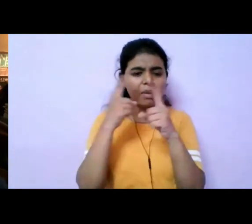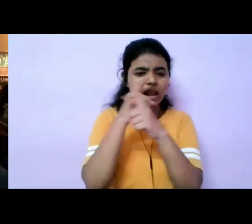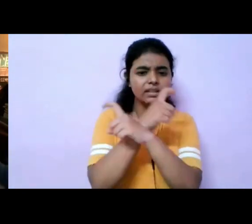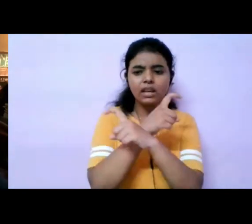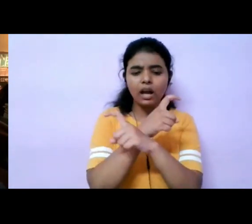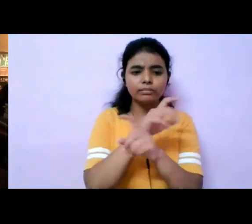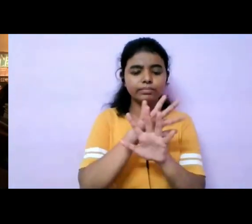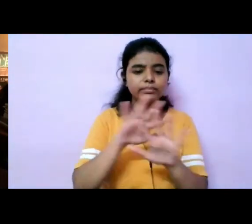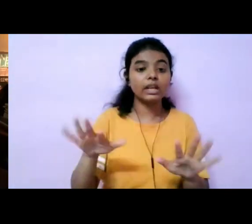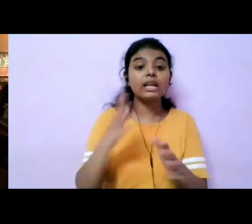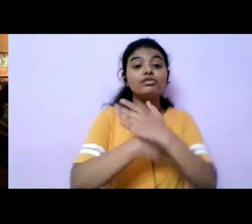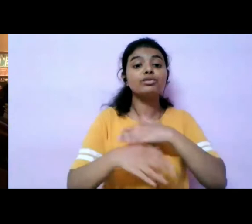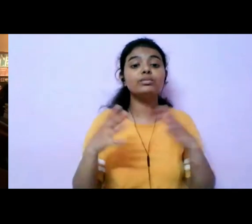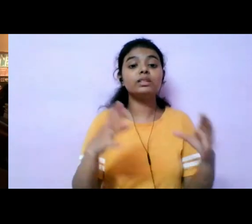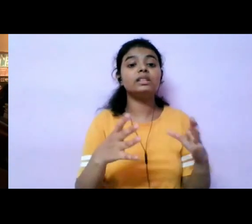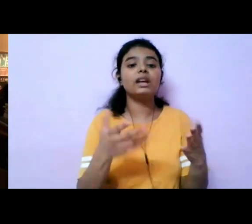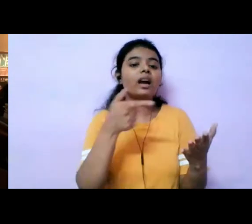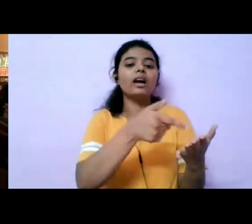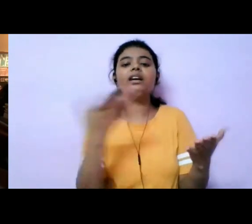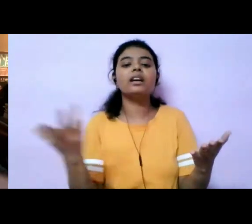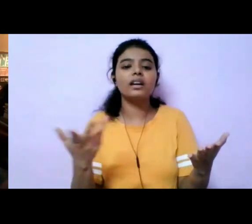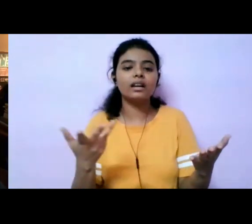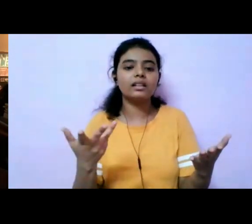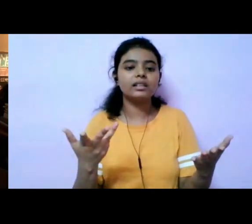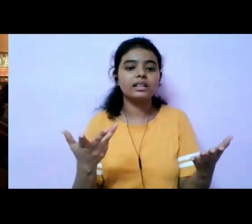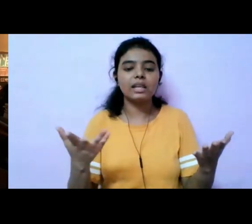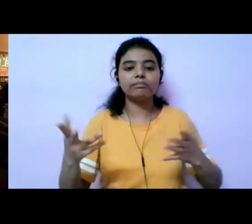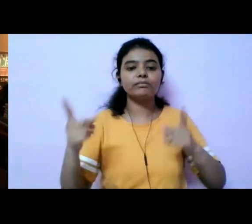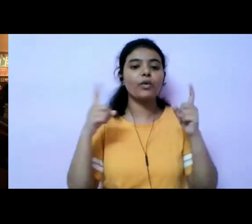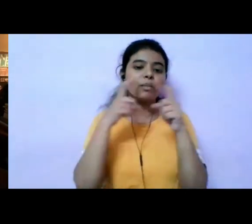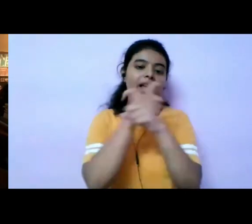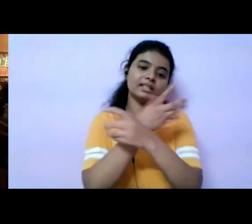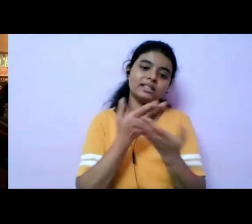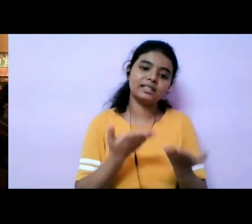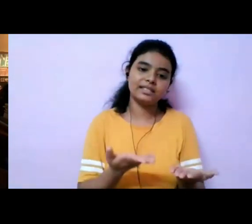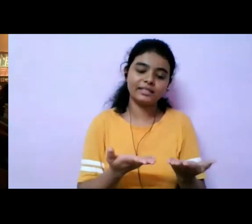And what is disability, after all? The complexity.